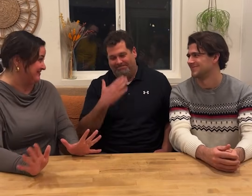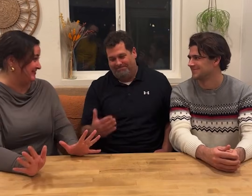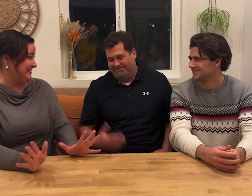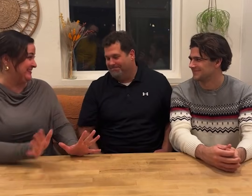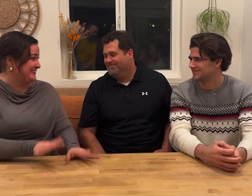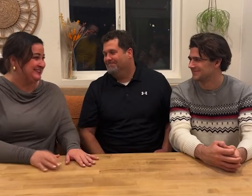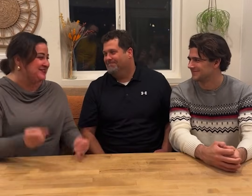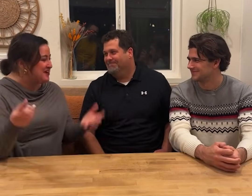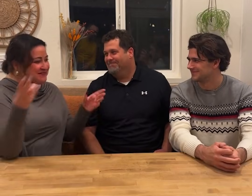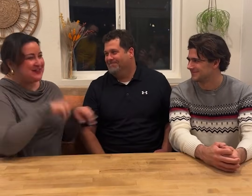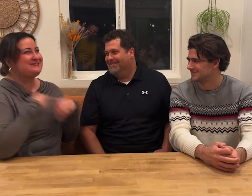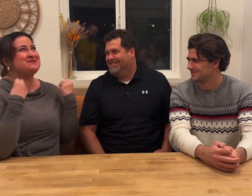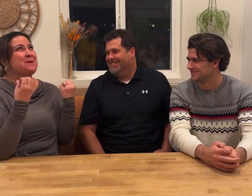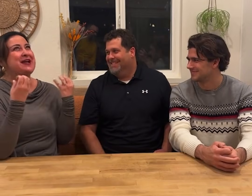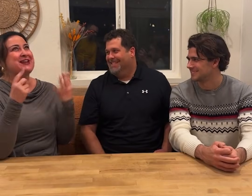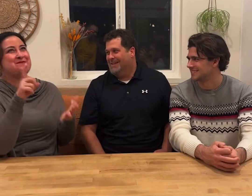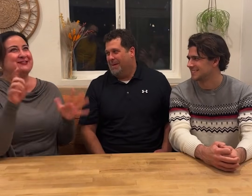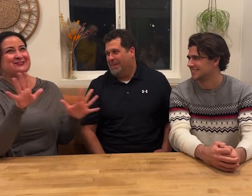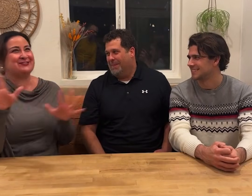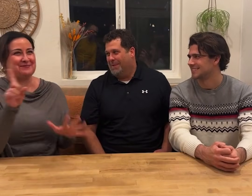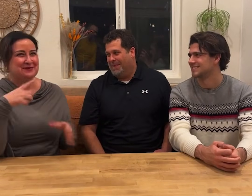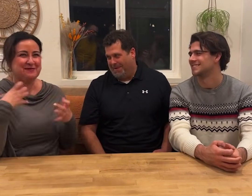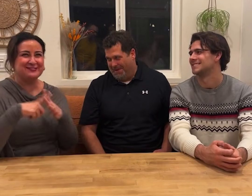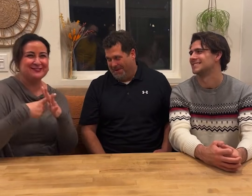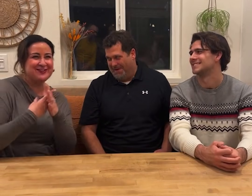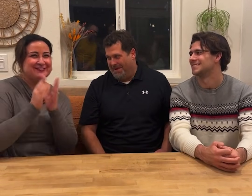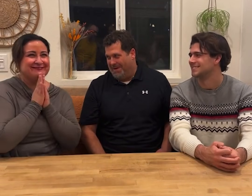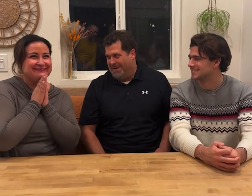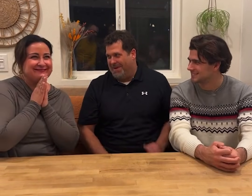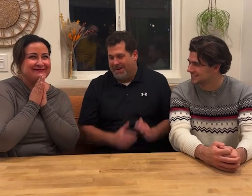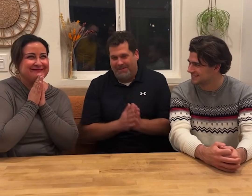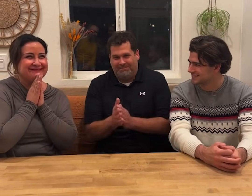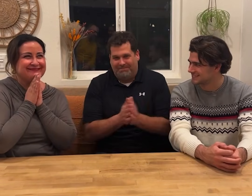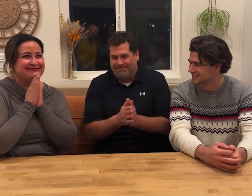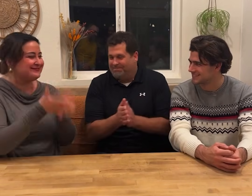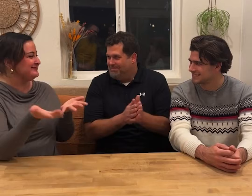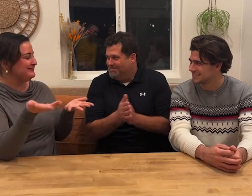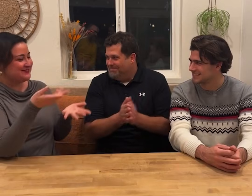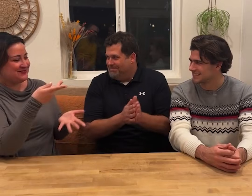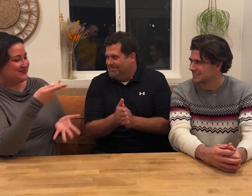thank you. Thank you for saying that. Of course, I've got so many questions, just thinking about where to begin.